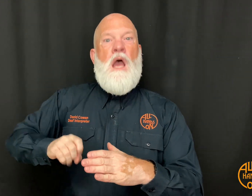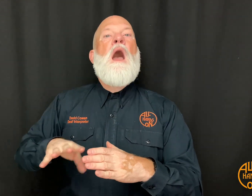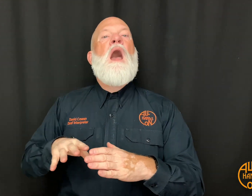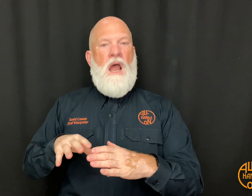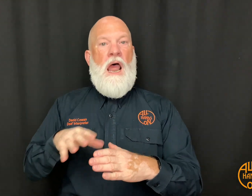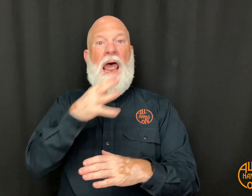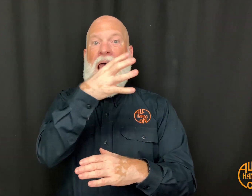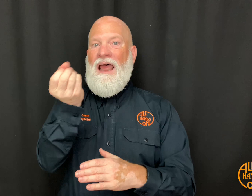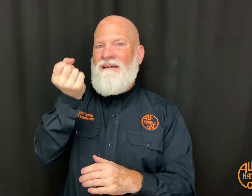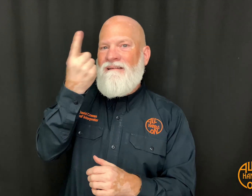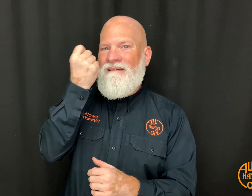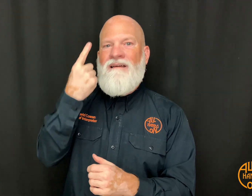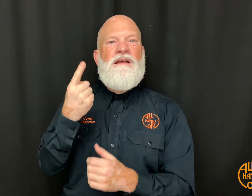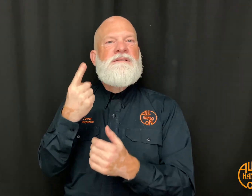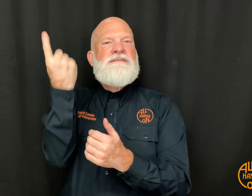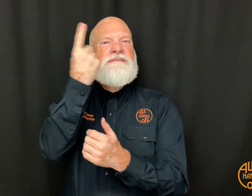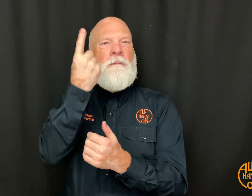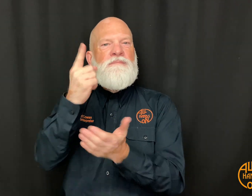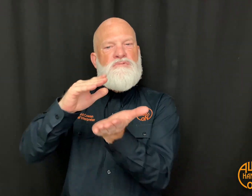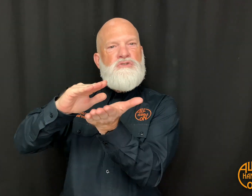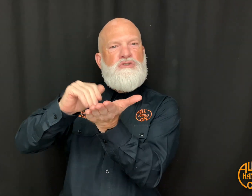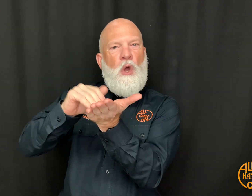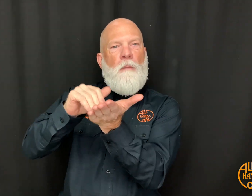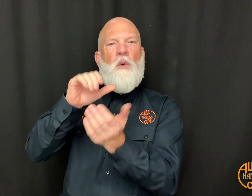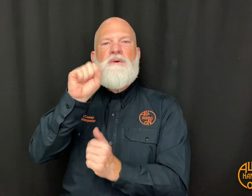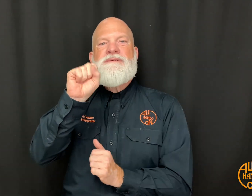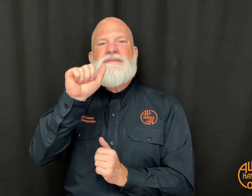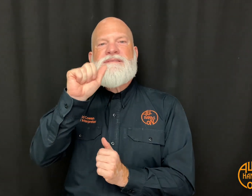It is also wise to bring soap and sanitizer.